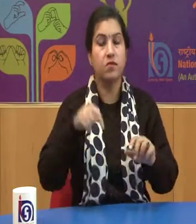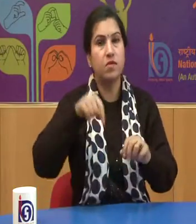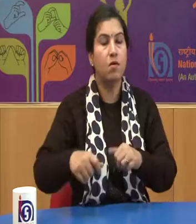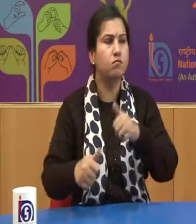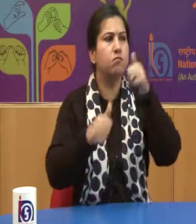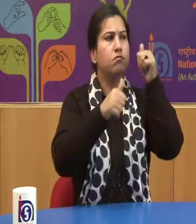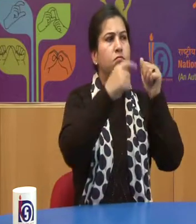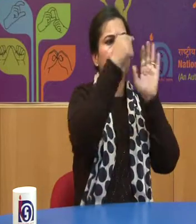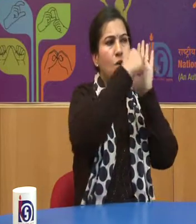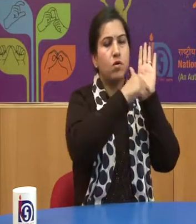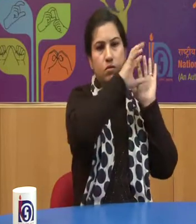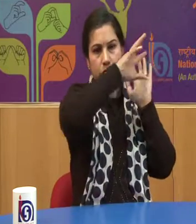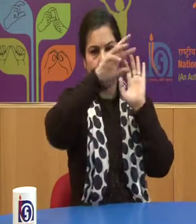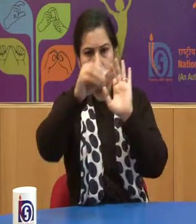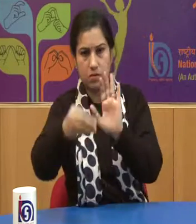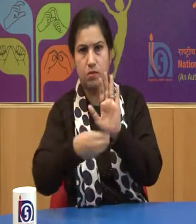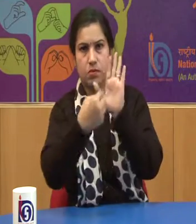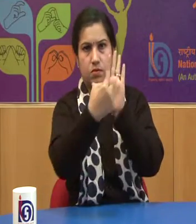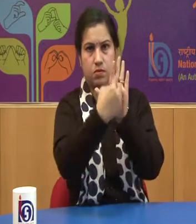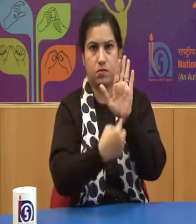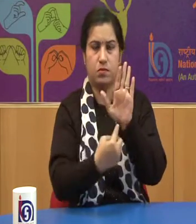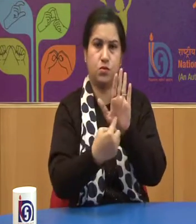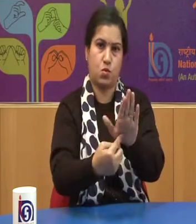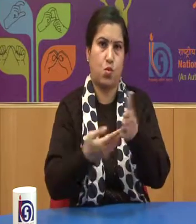Let us quickly revise what we have learned so far.